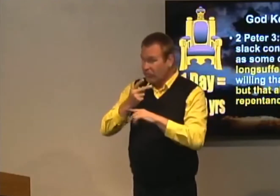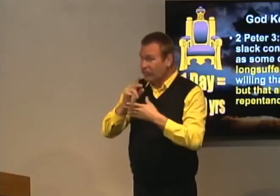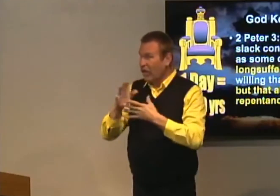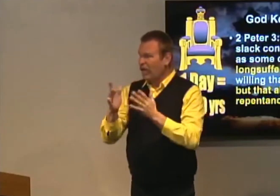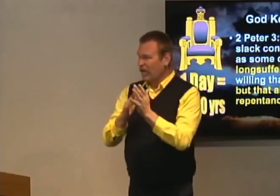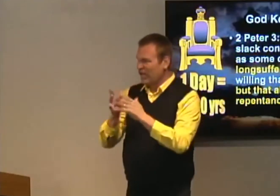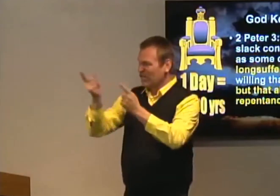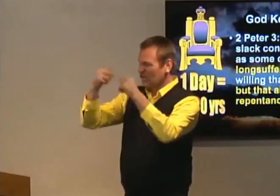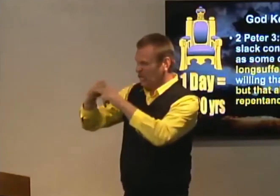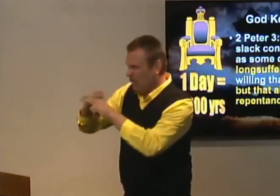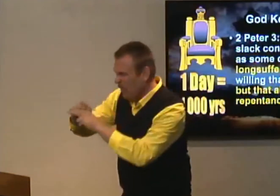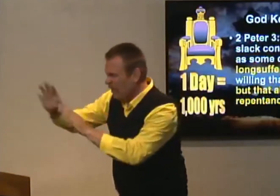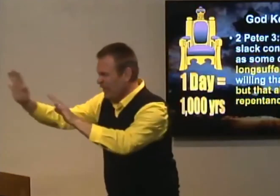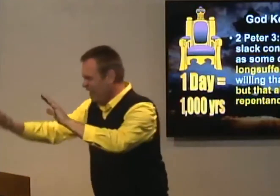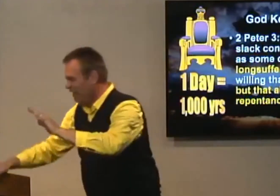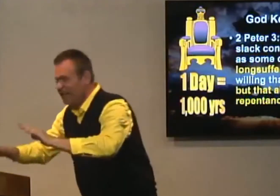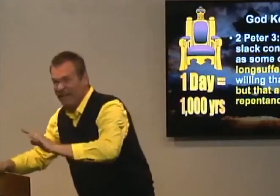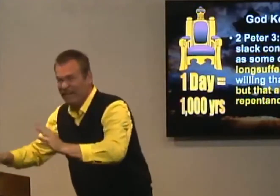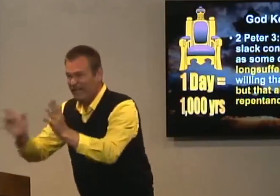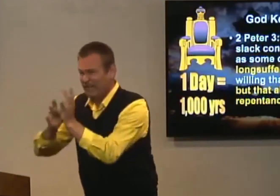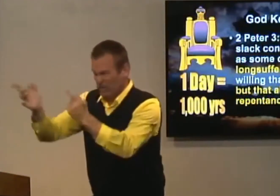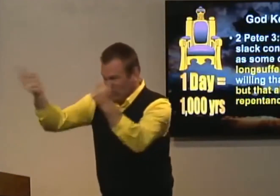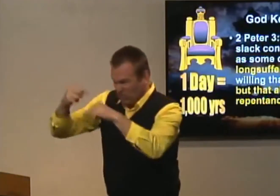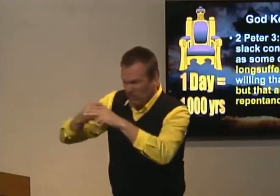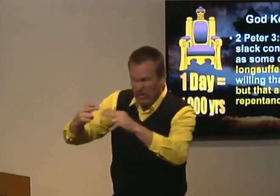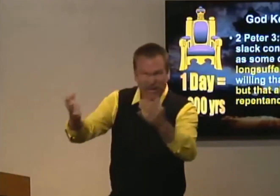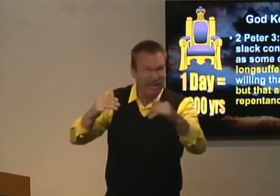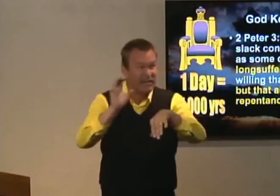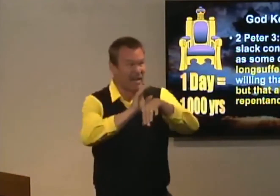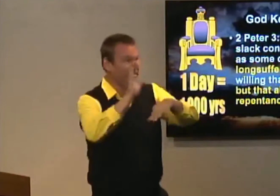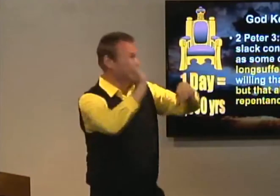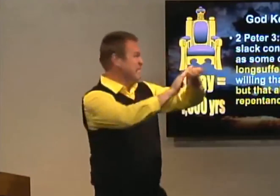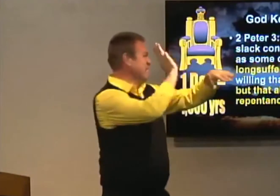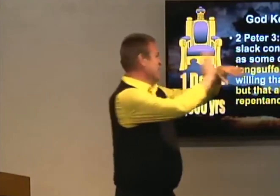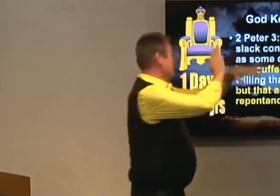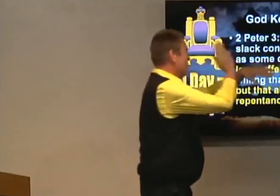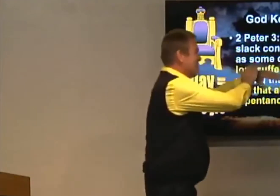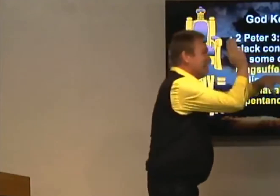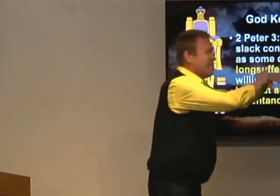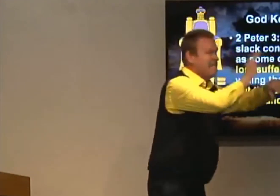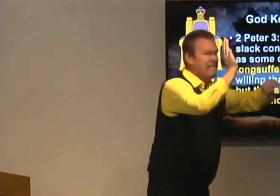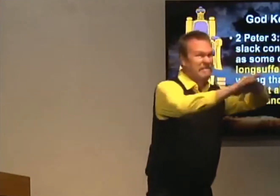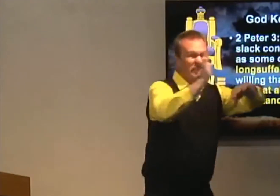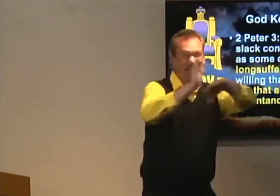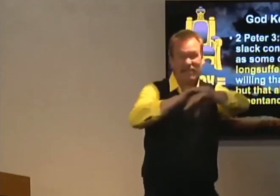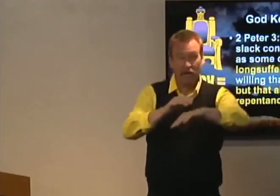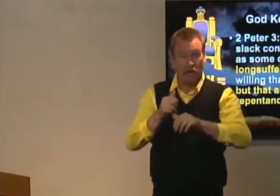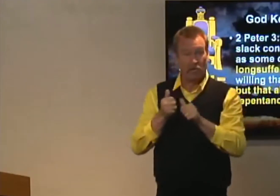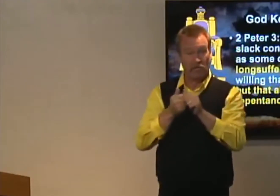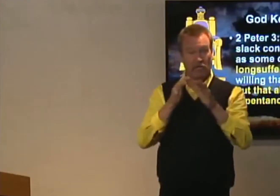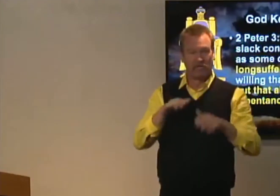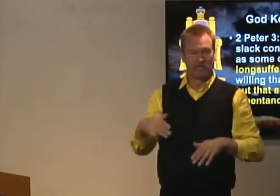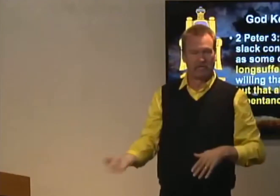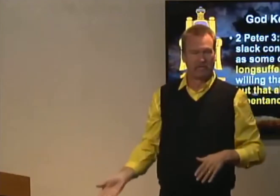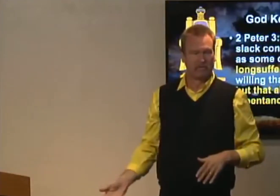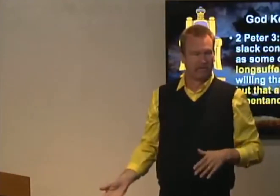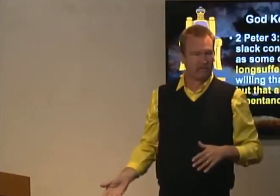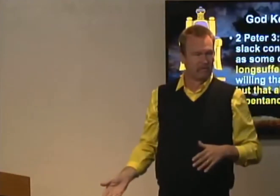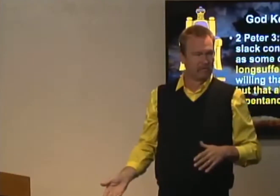heaven. And they said, the time of Jesus coming is short. Come, let's build churches. Let's get ready. Let's get everything ready. And then the